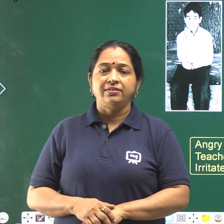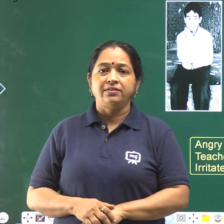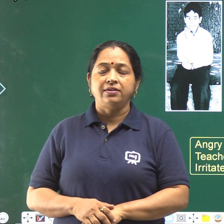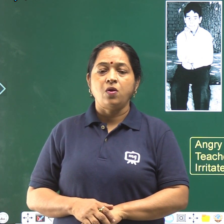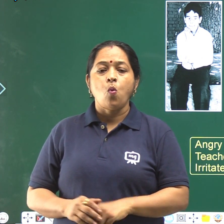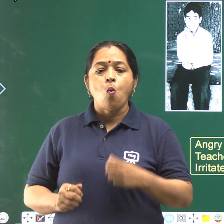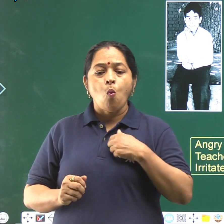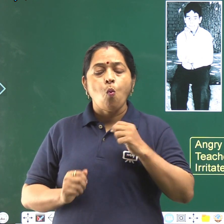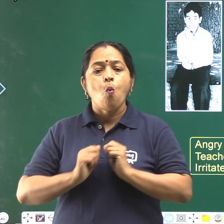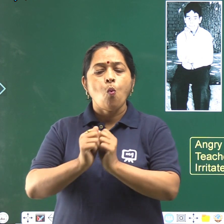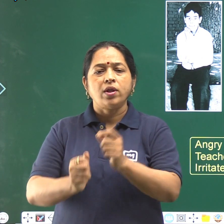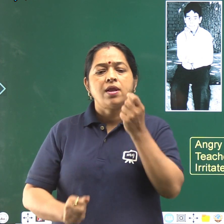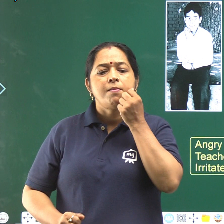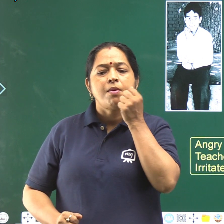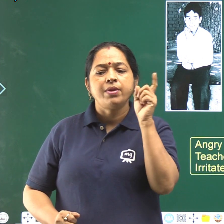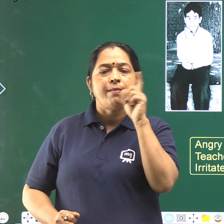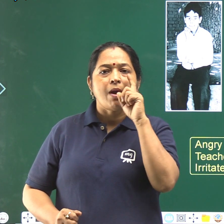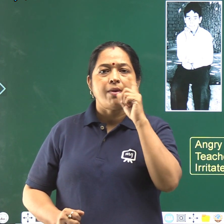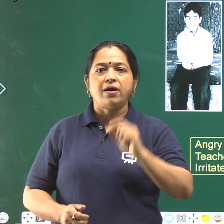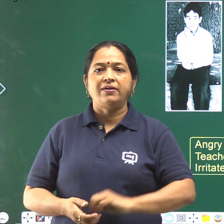when his parents,